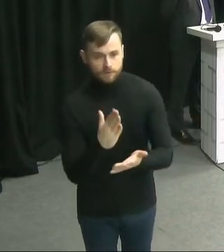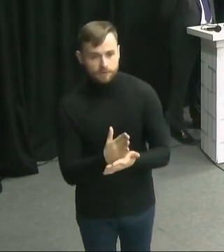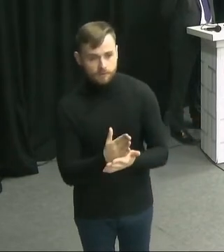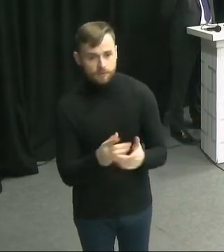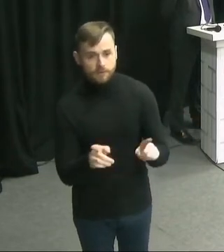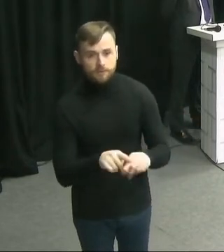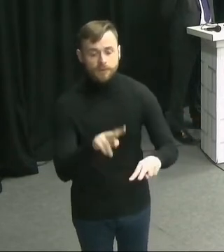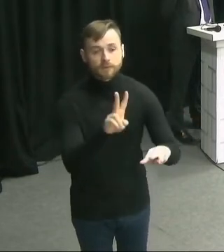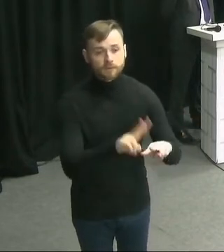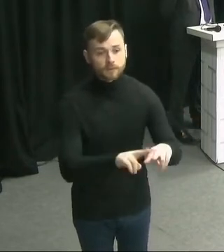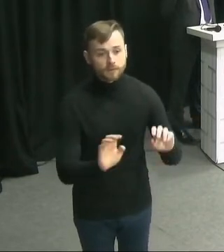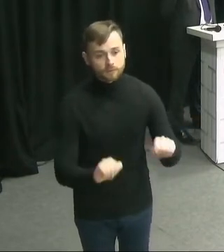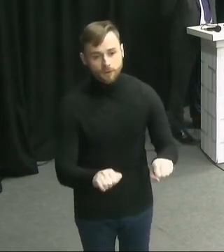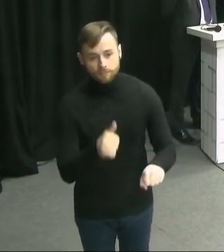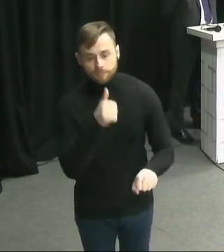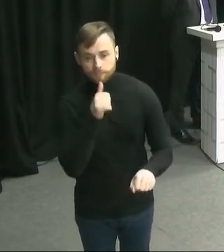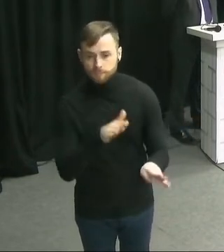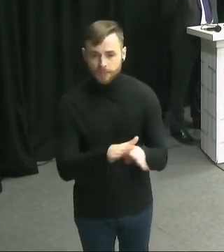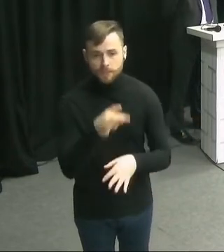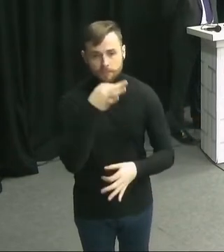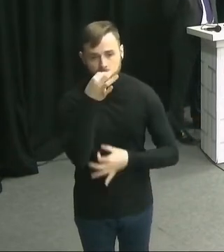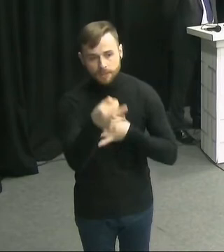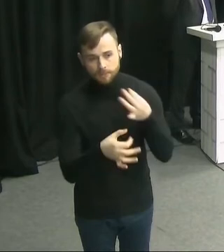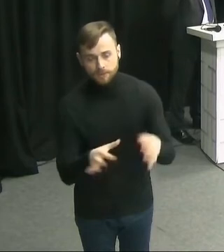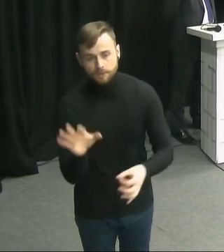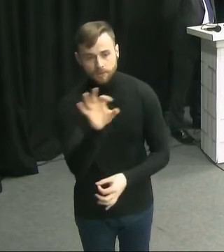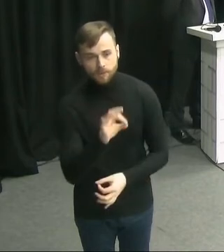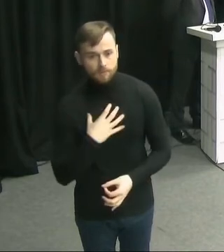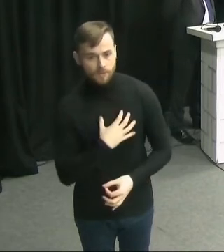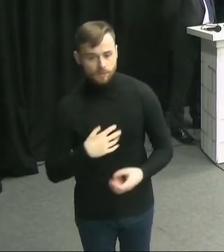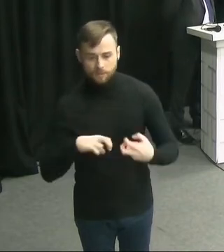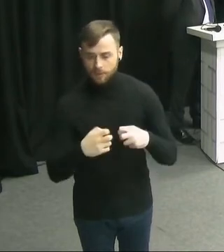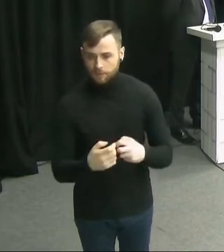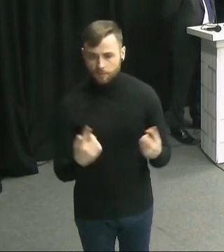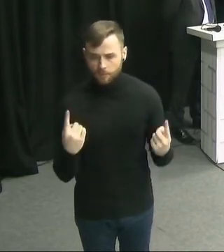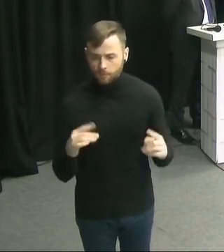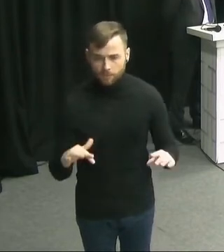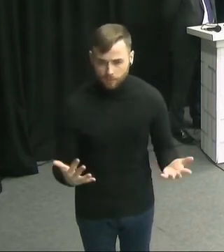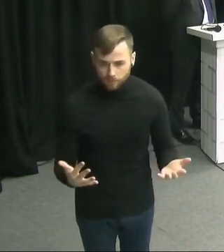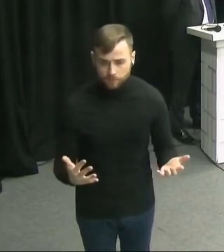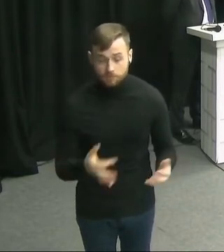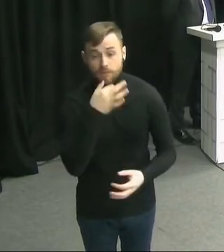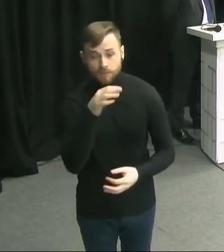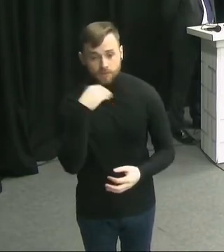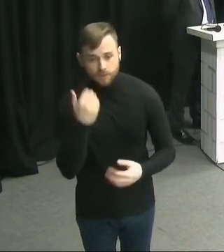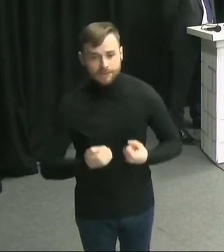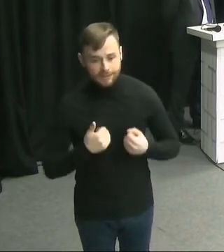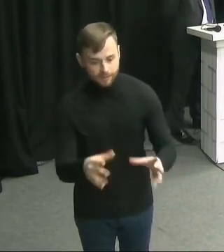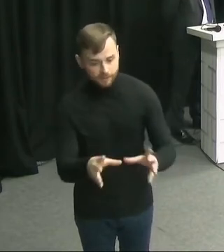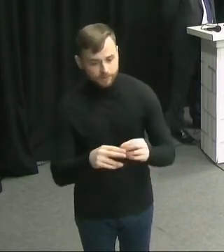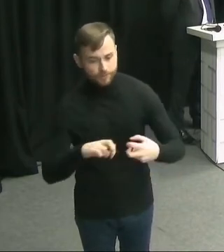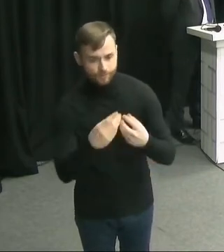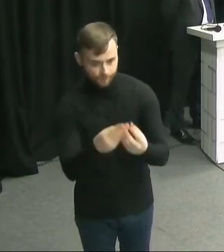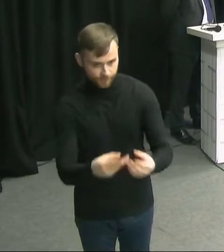it's a place, a forum, where we can raise important challenges, questions, and try to address them. From